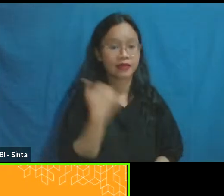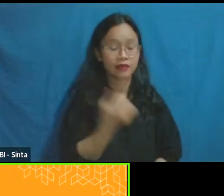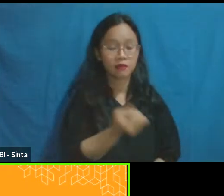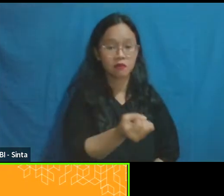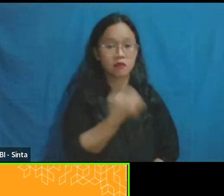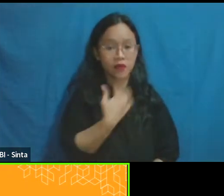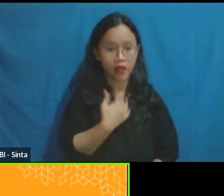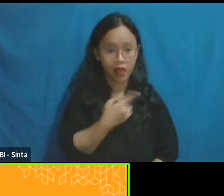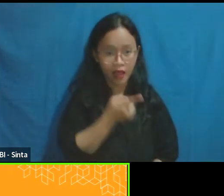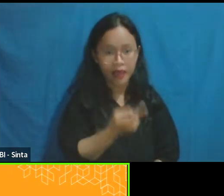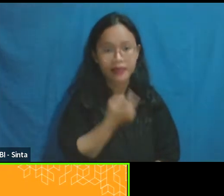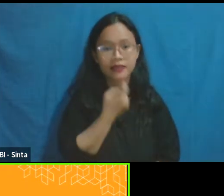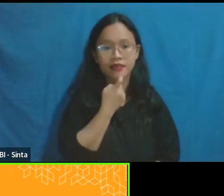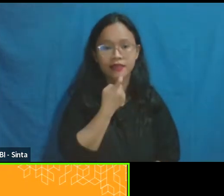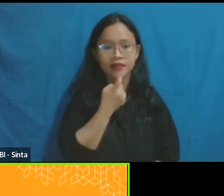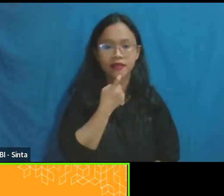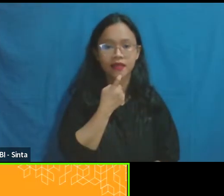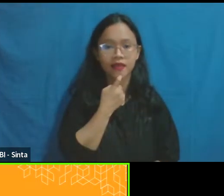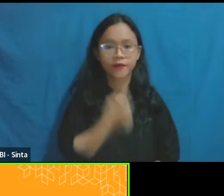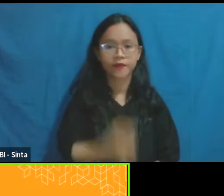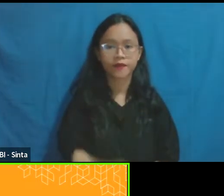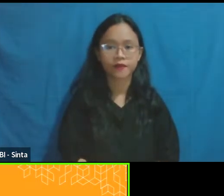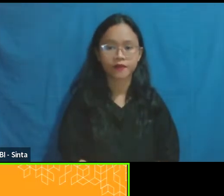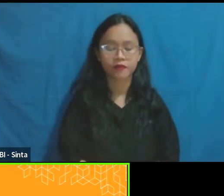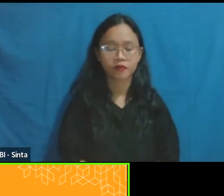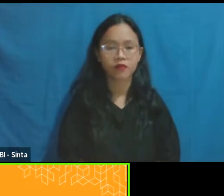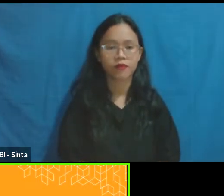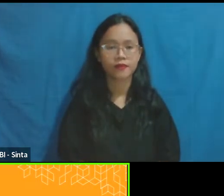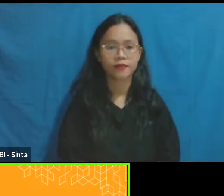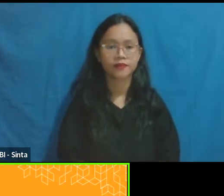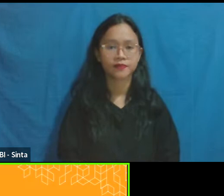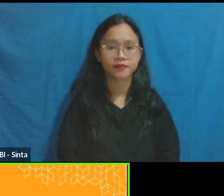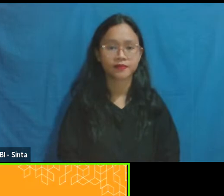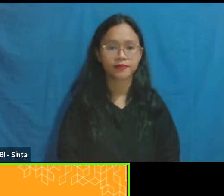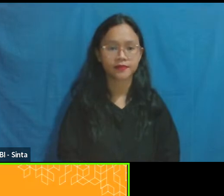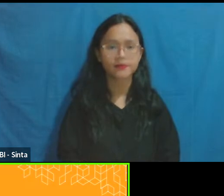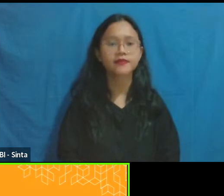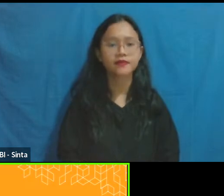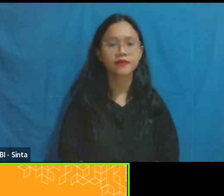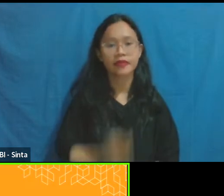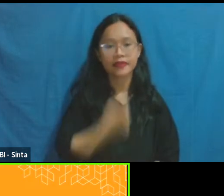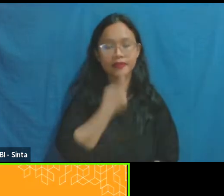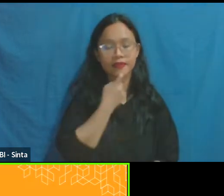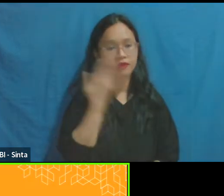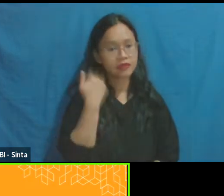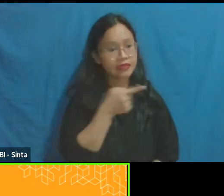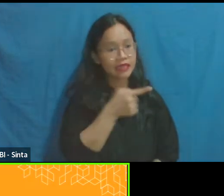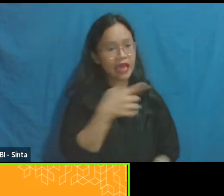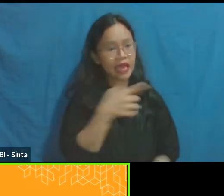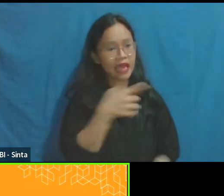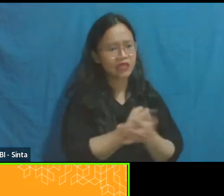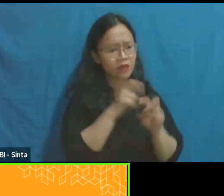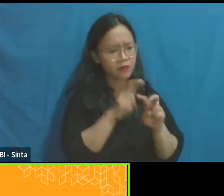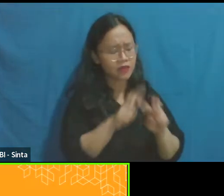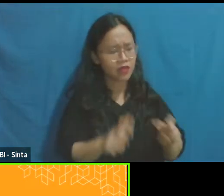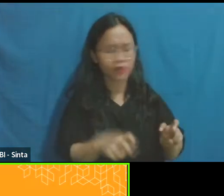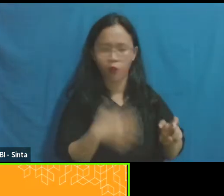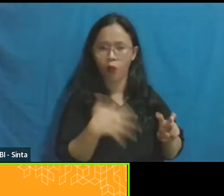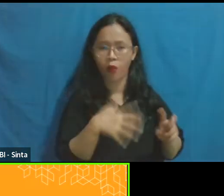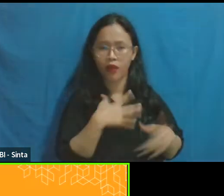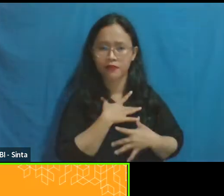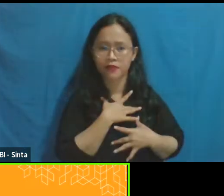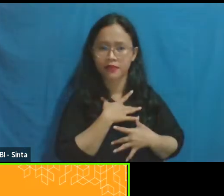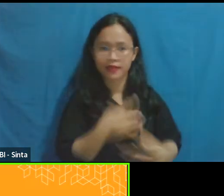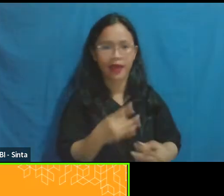how internet connections are relatively faster in highly populated tourism area.